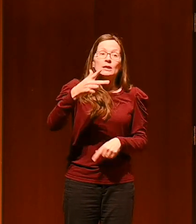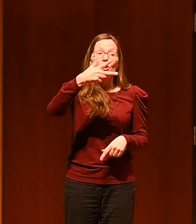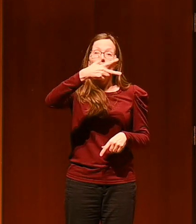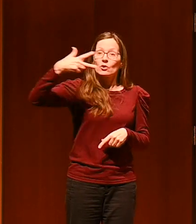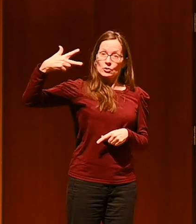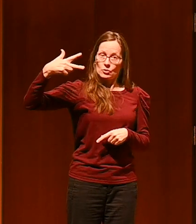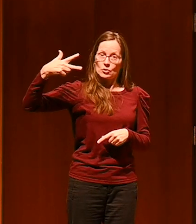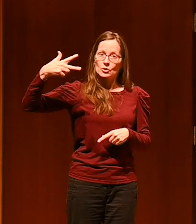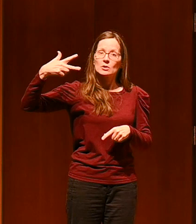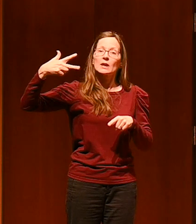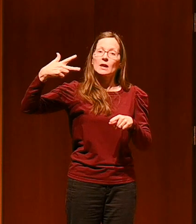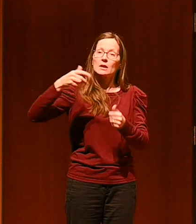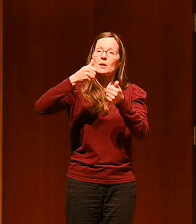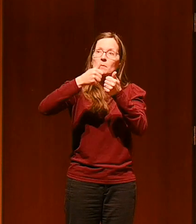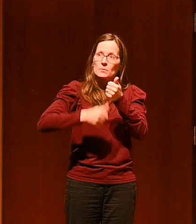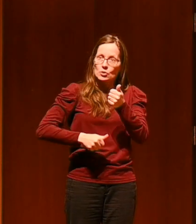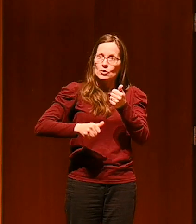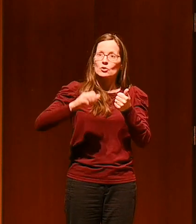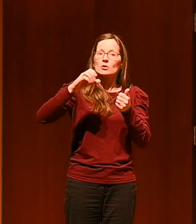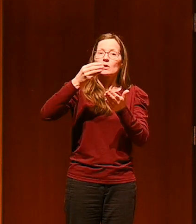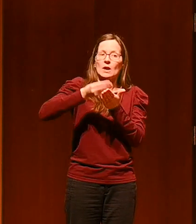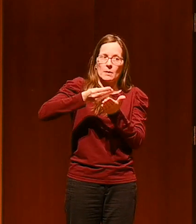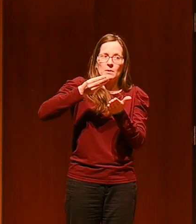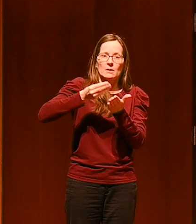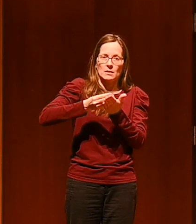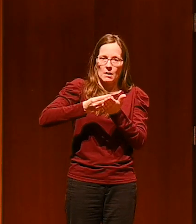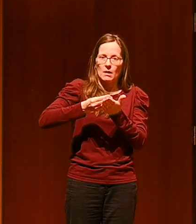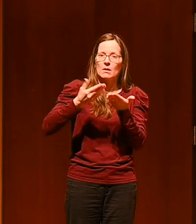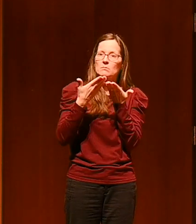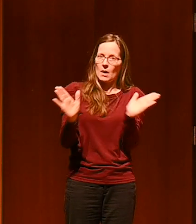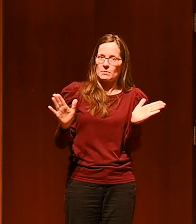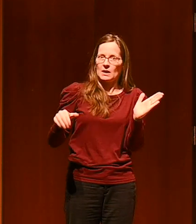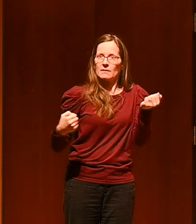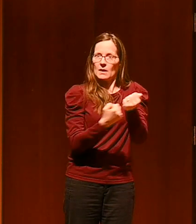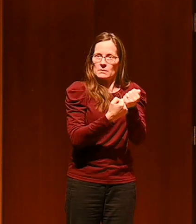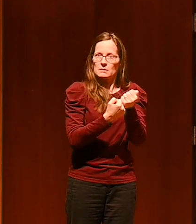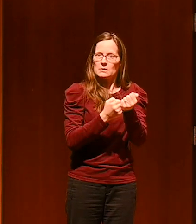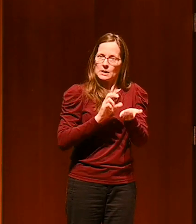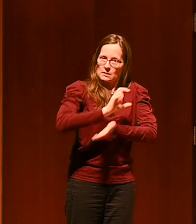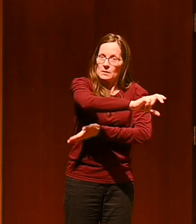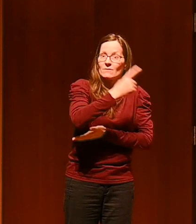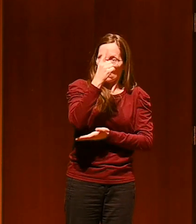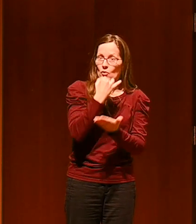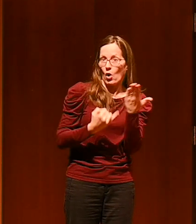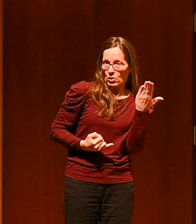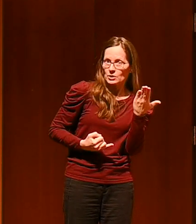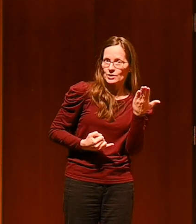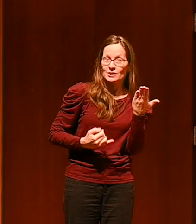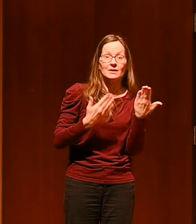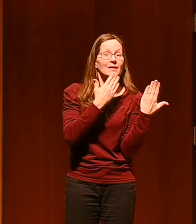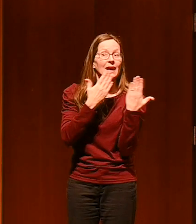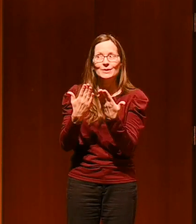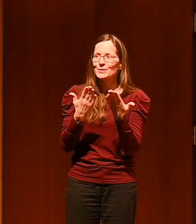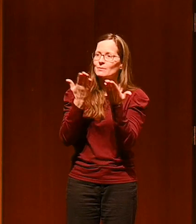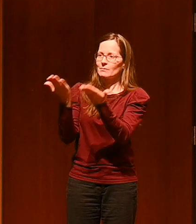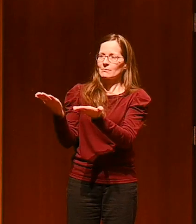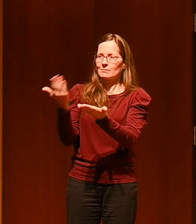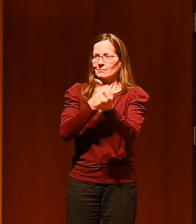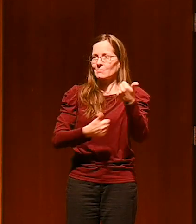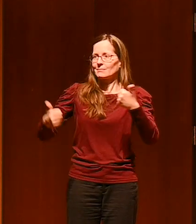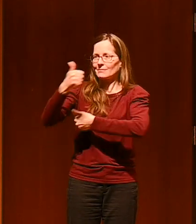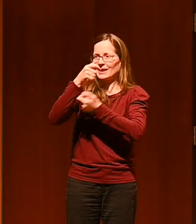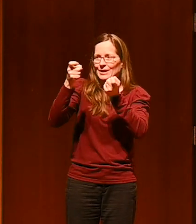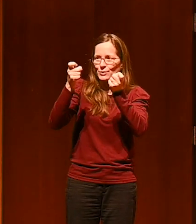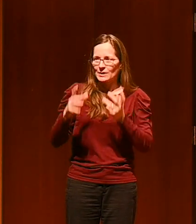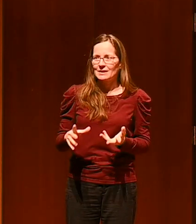per capita public funding for the arts. And a lot of that has to do with our next speaker, Executive Director of Maryland State Arts Council,